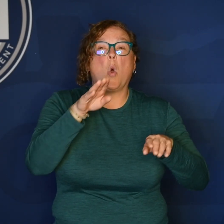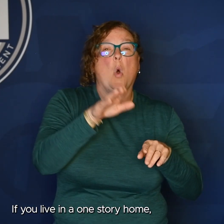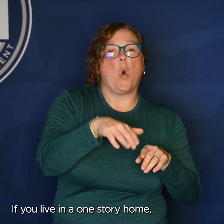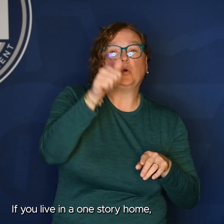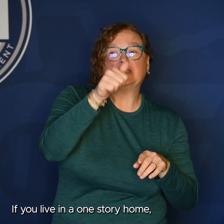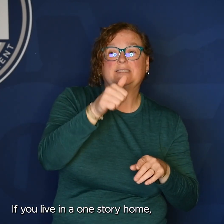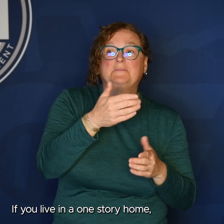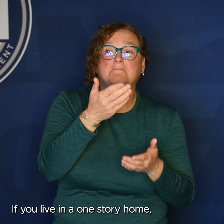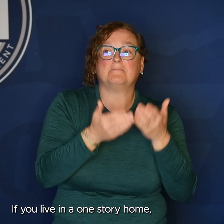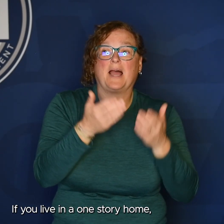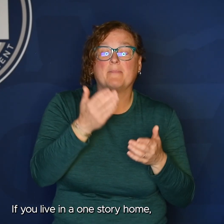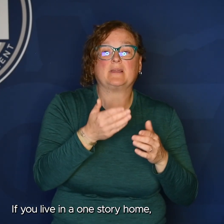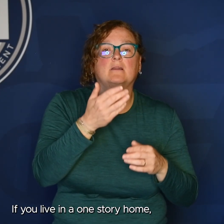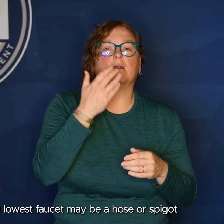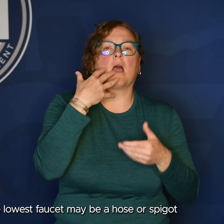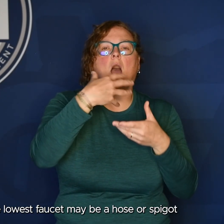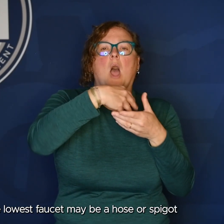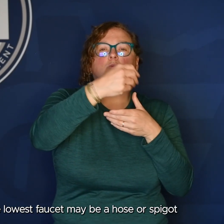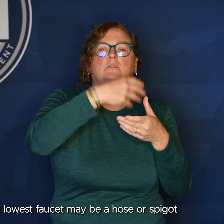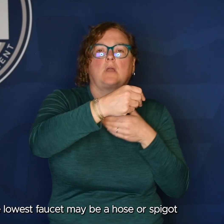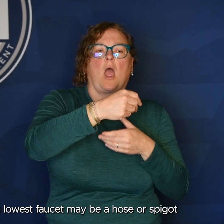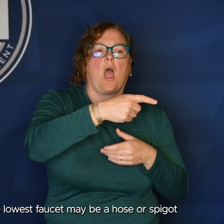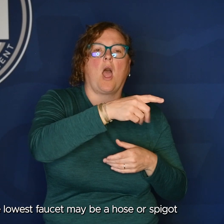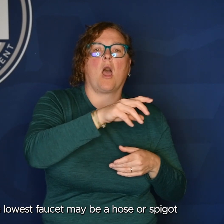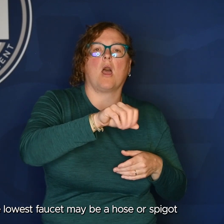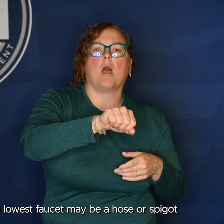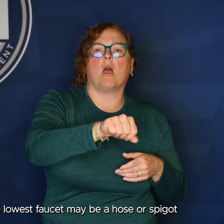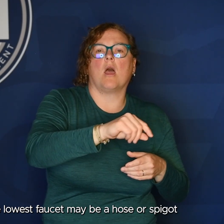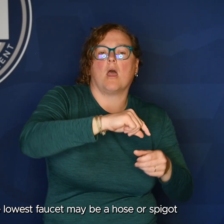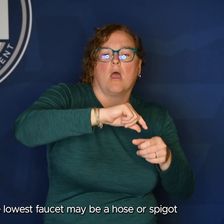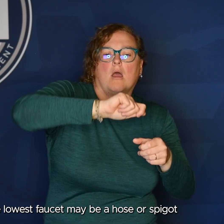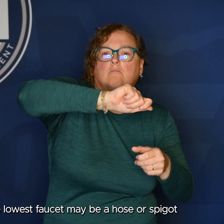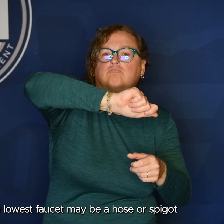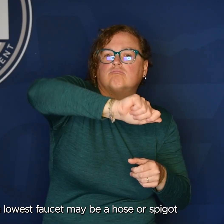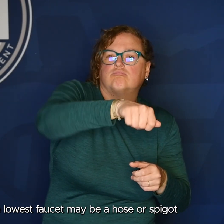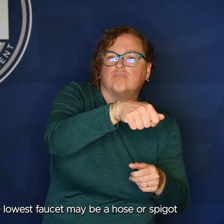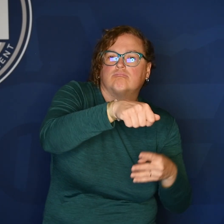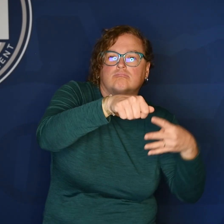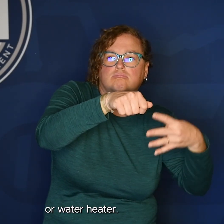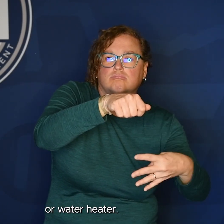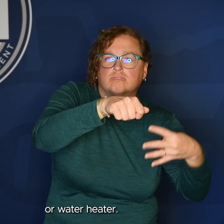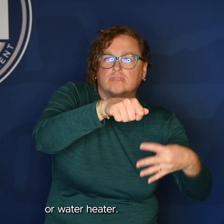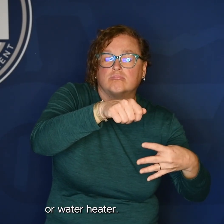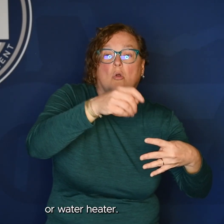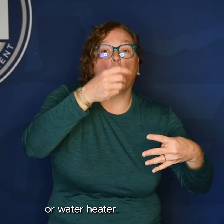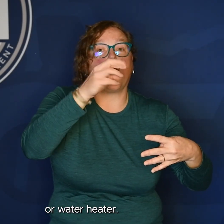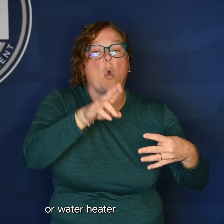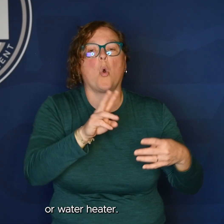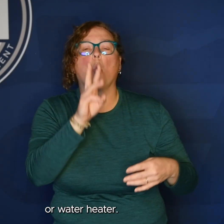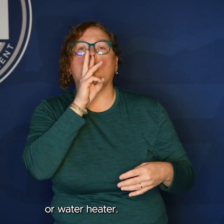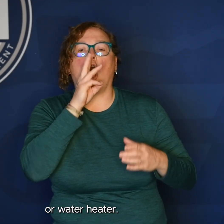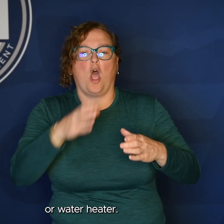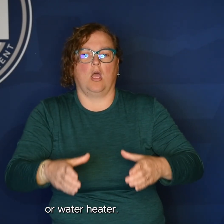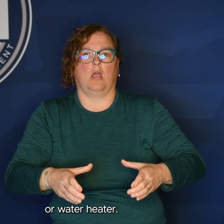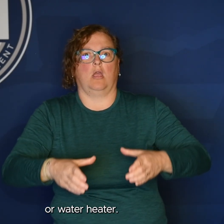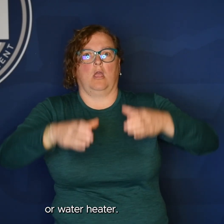If you live in a one-story home, the lowest faucet may be a hose, spigot, or water heater.